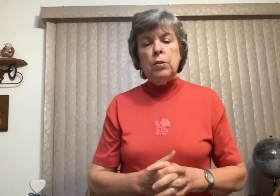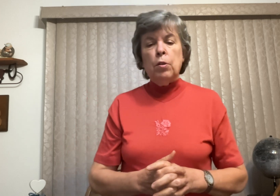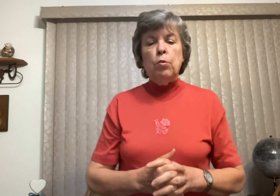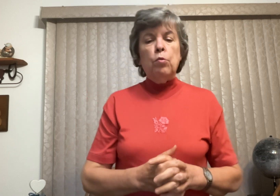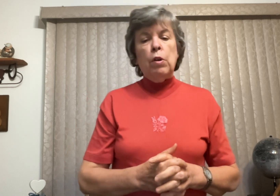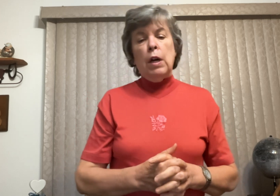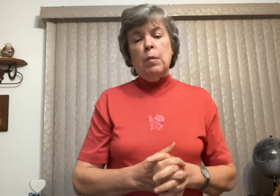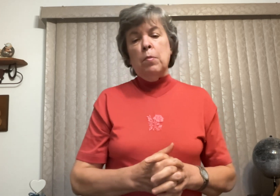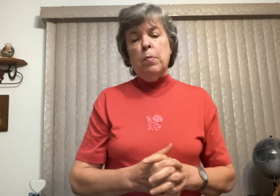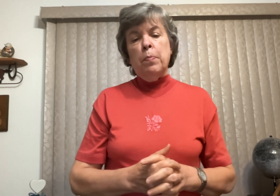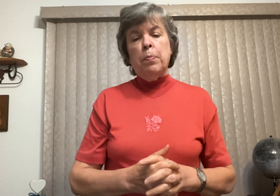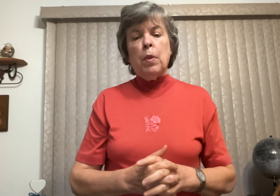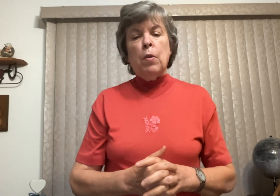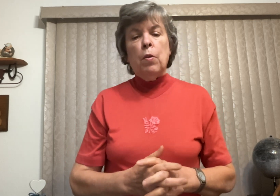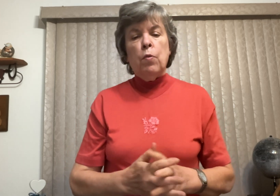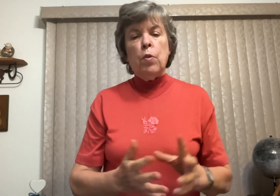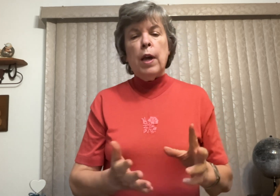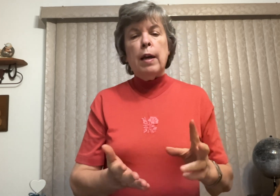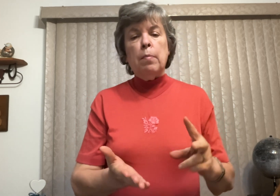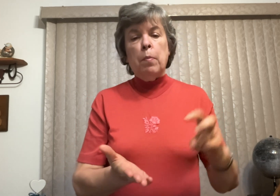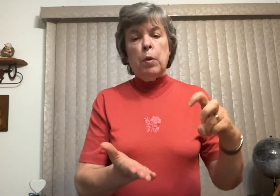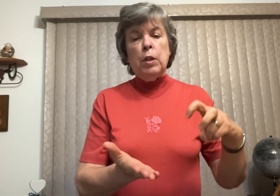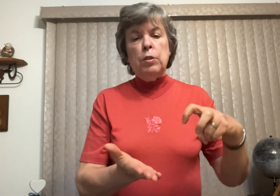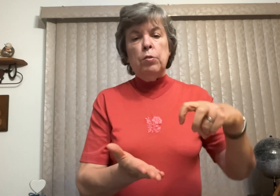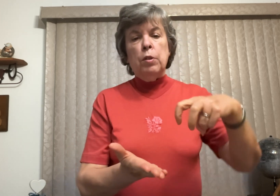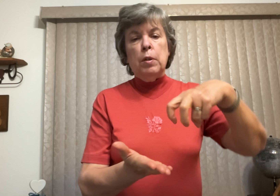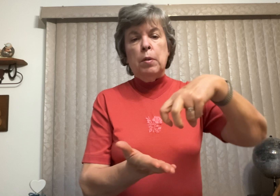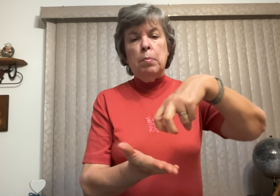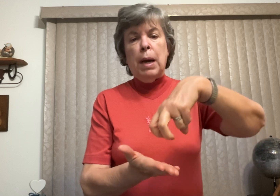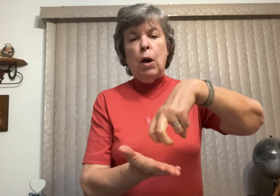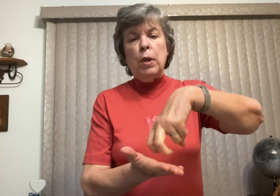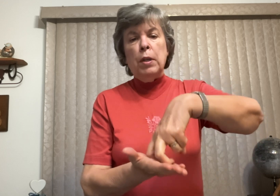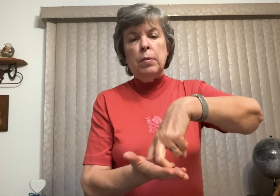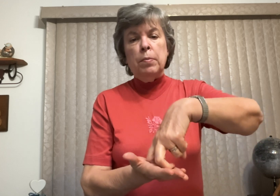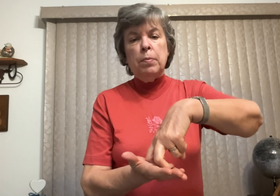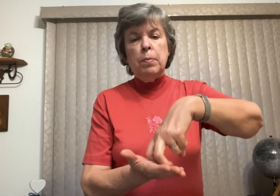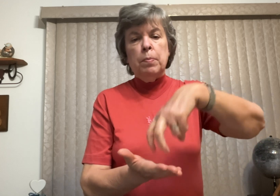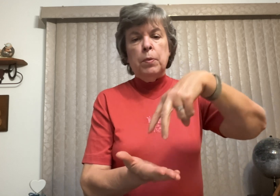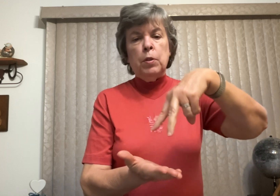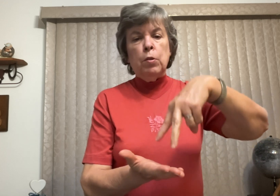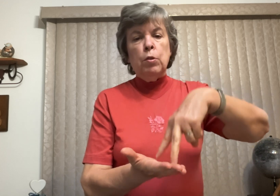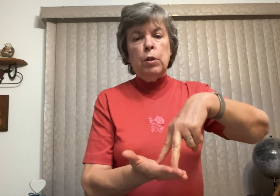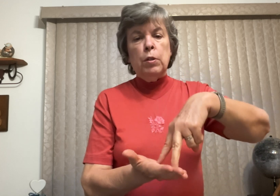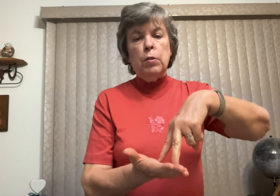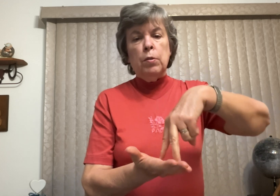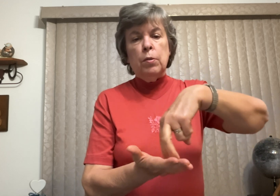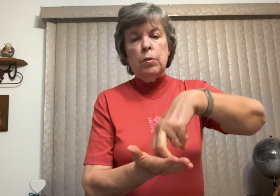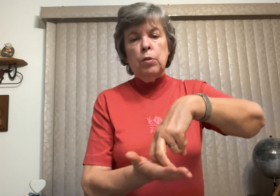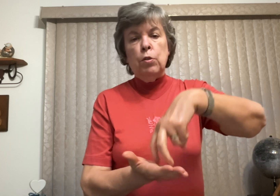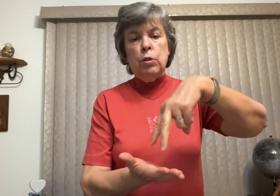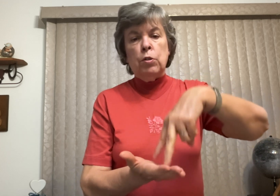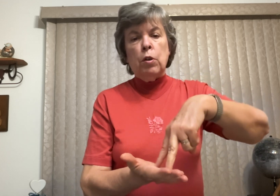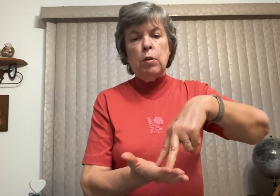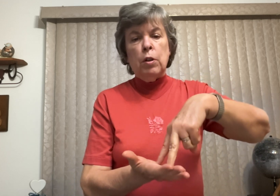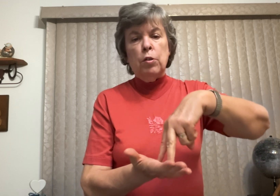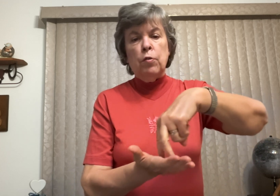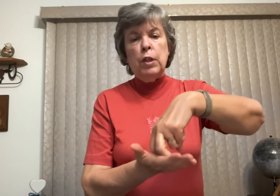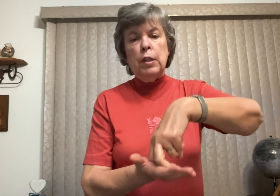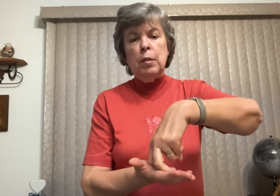So for that, we're going to do the bowing. So you can start on your feet and